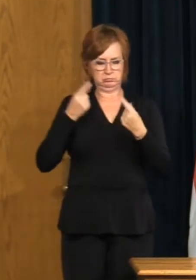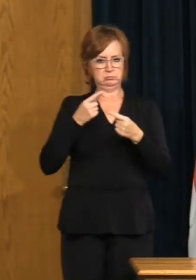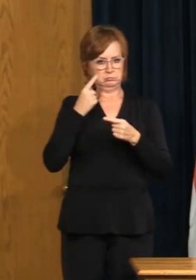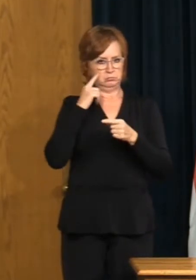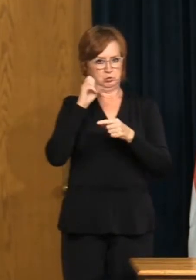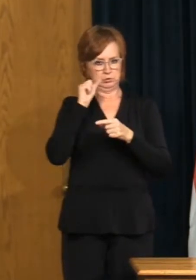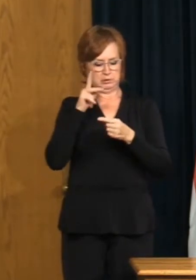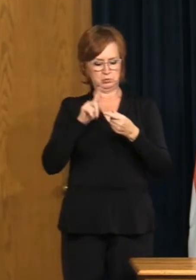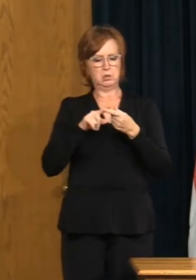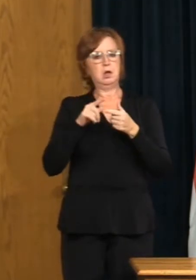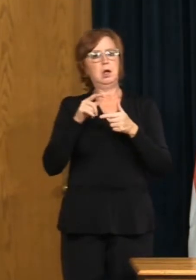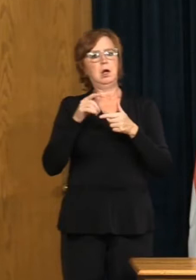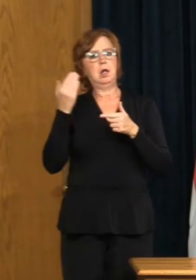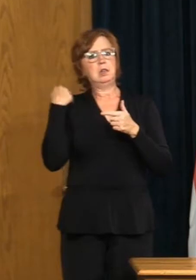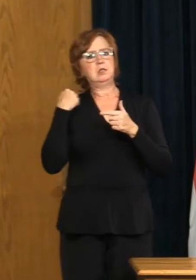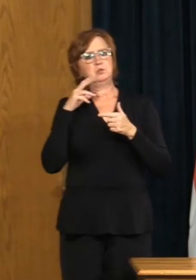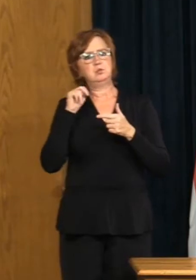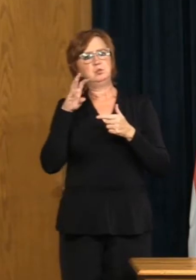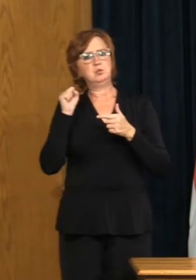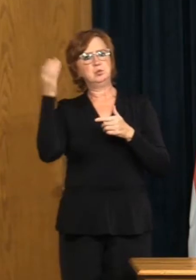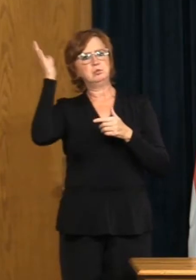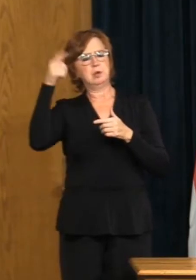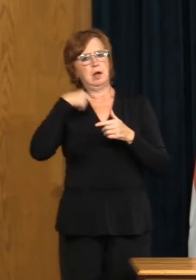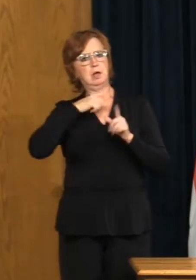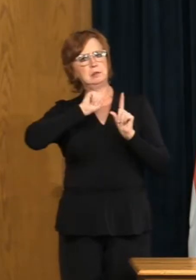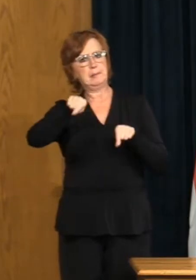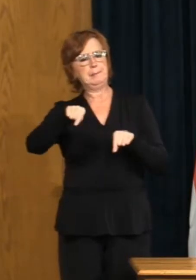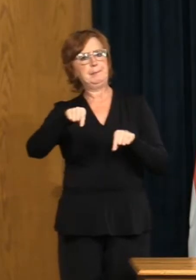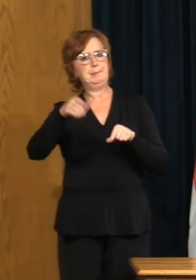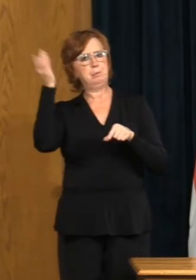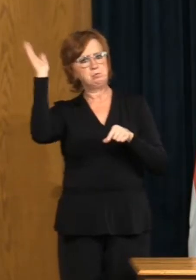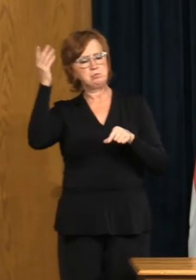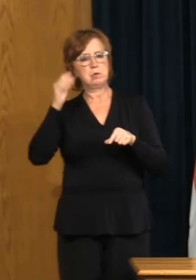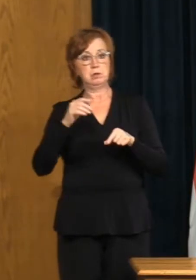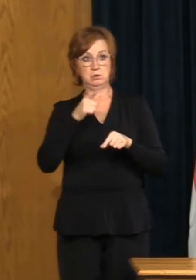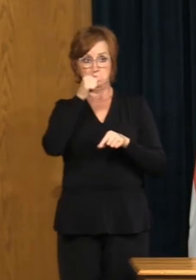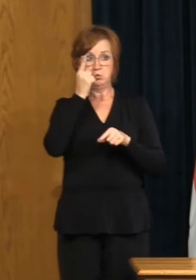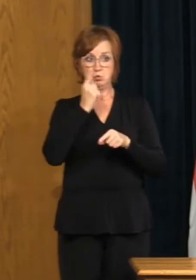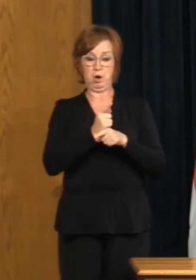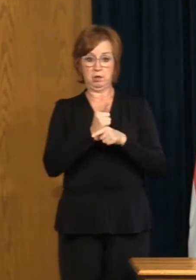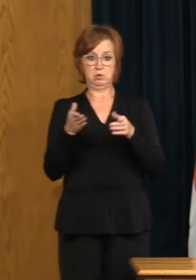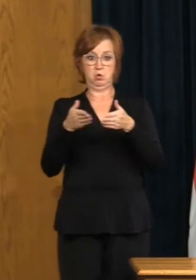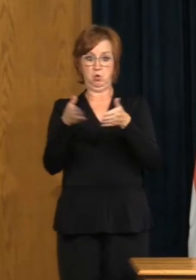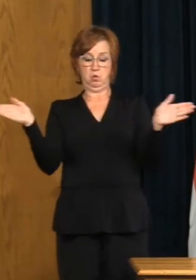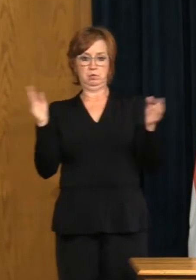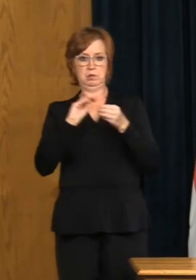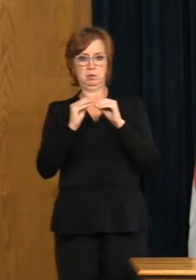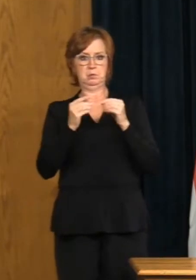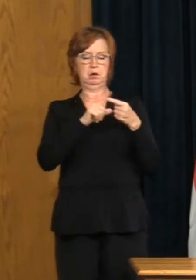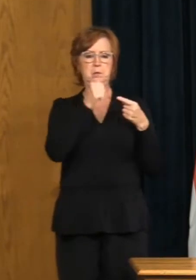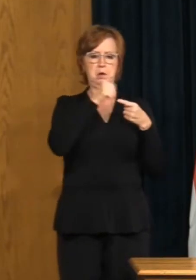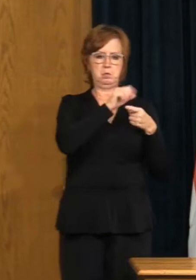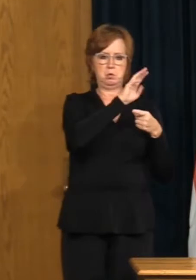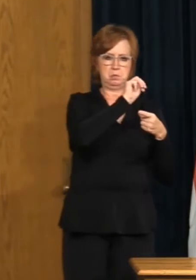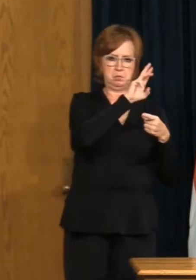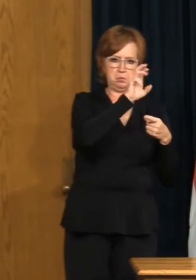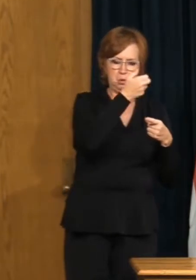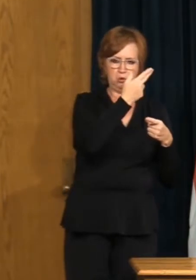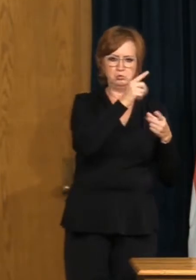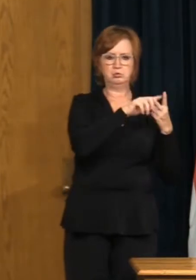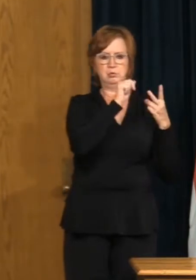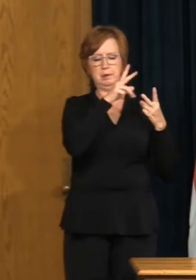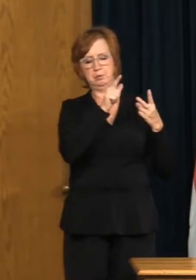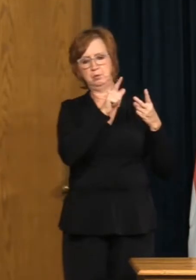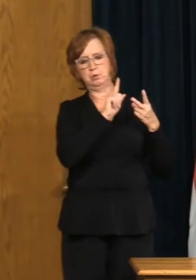a previous news conference, our overall, you're right, numbers of initially all the cases we saw in March, April were linked to international